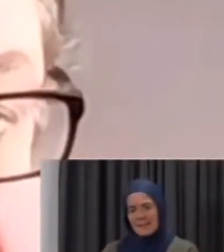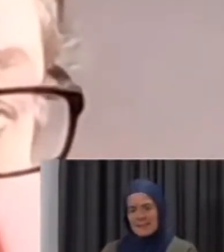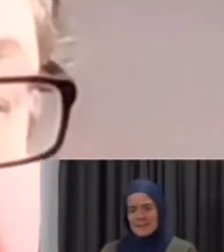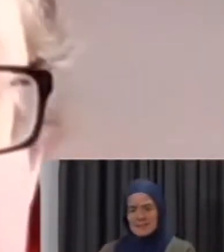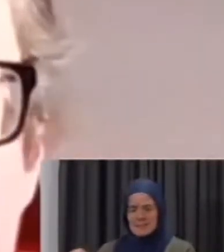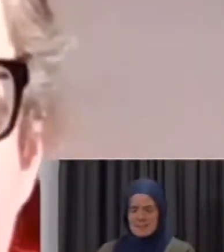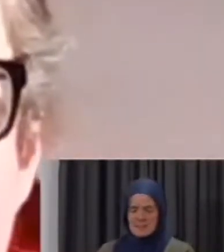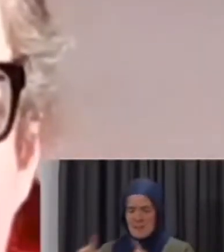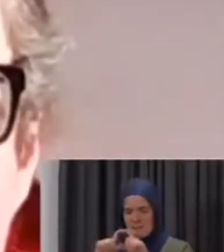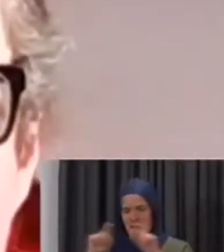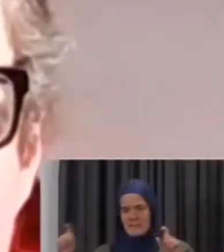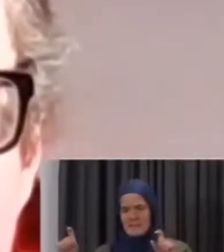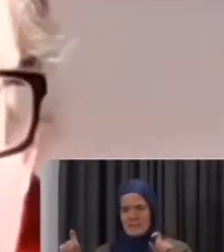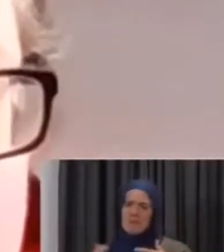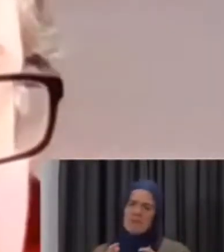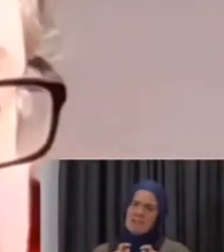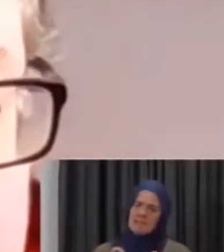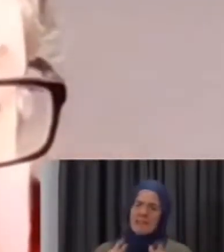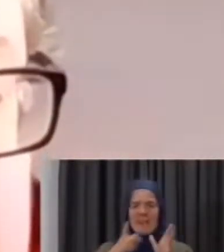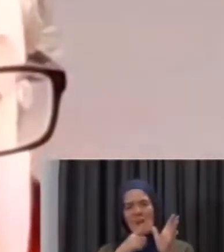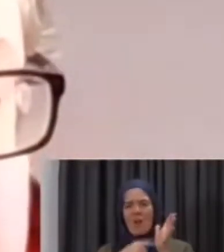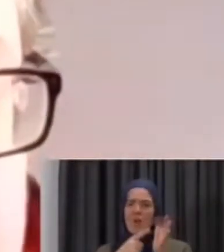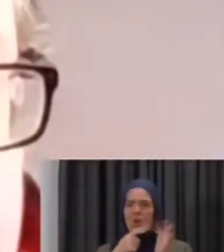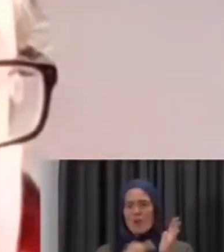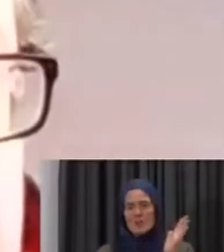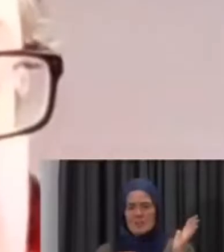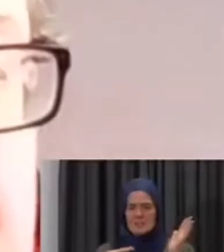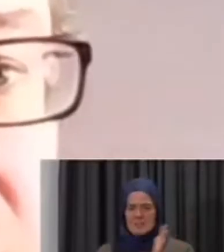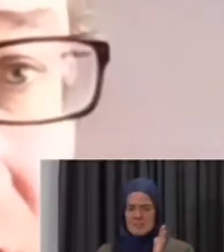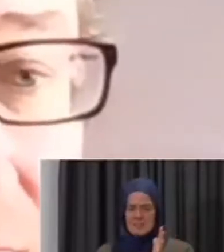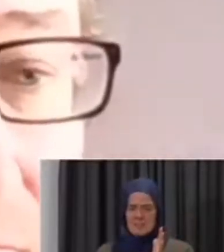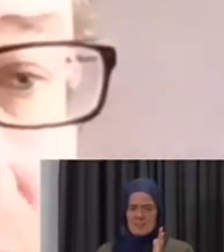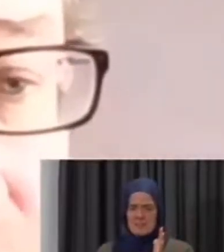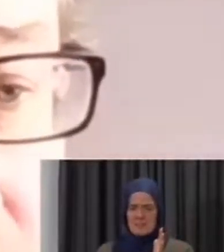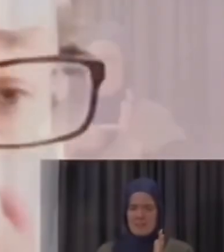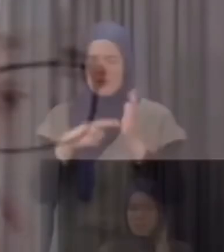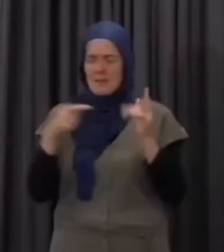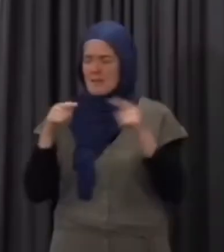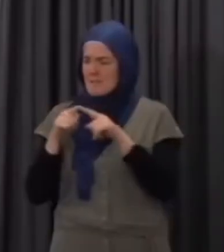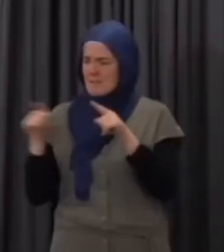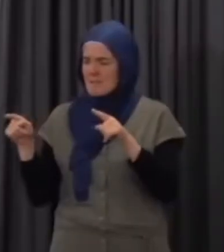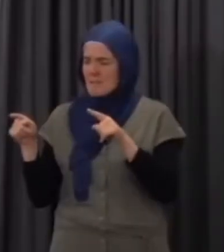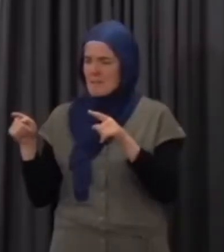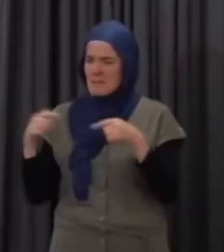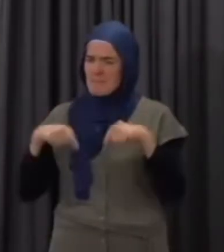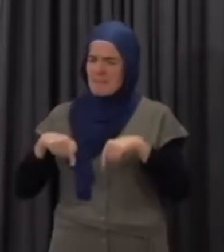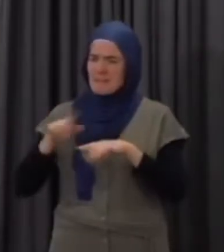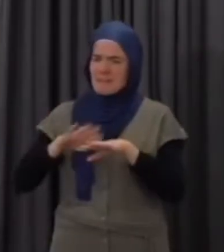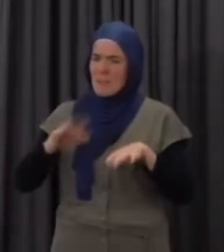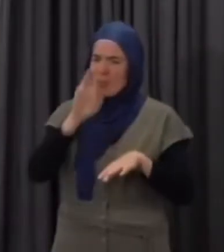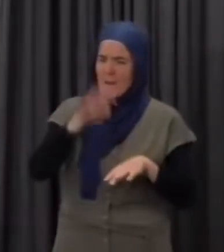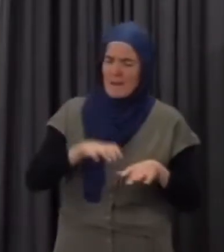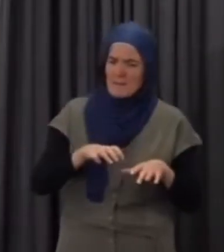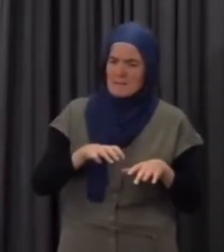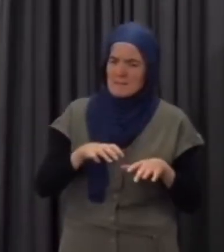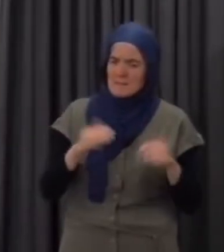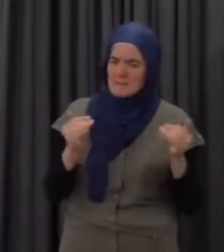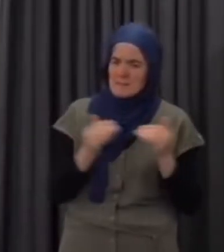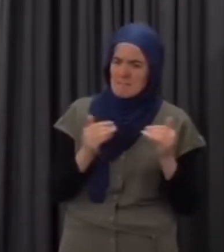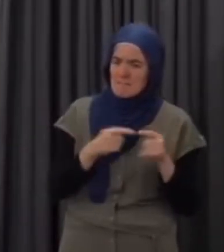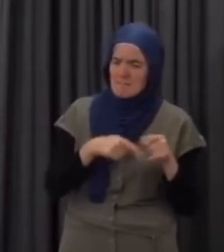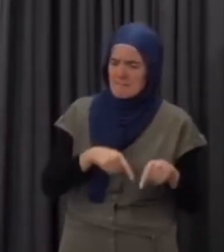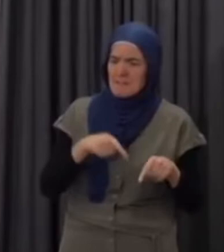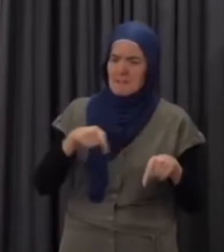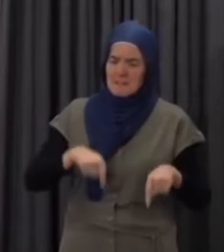stay-at-home advice. How helpful was that, do you think? I mean, clearly, if there are changes around